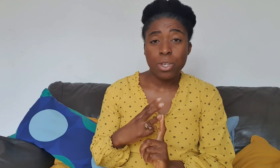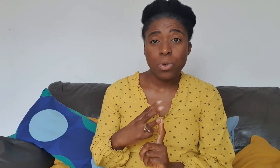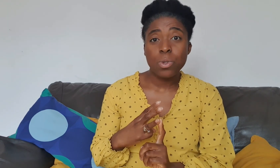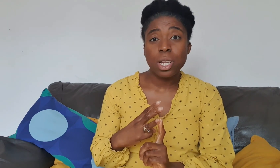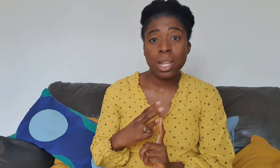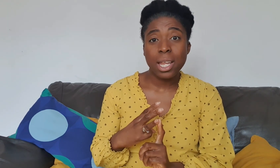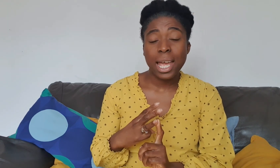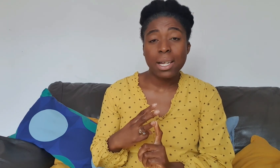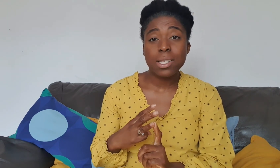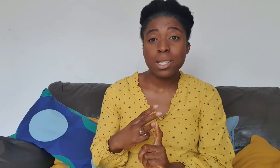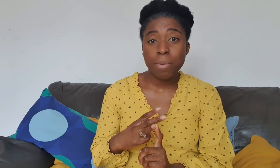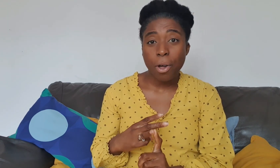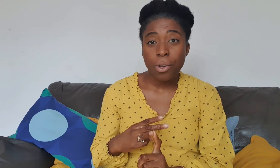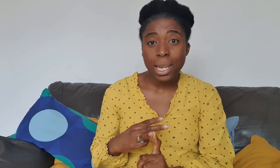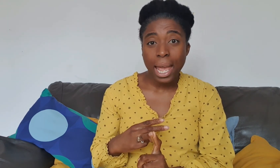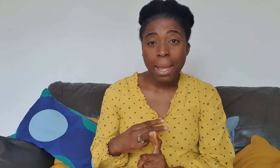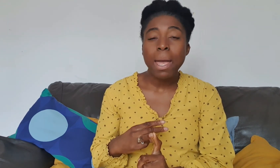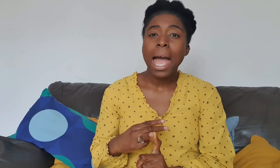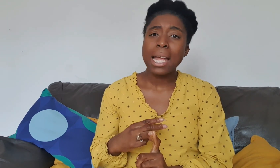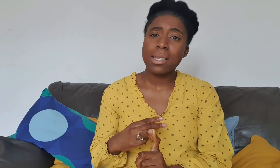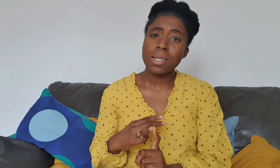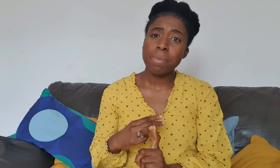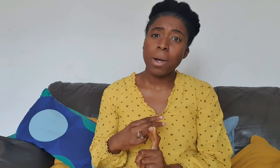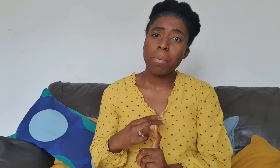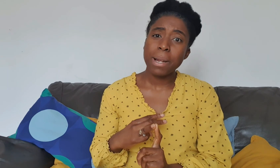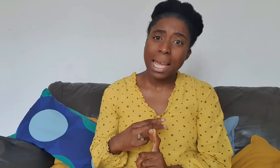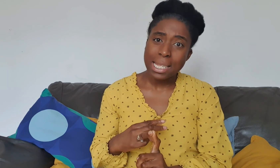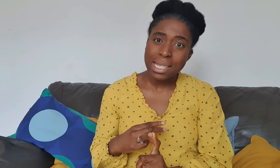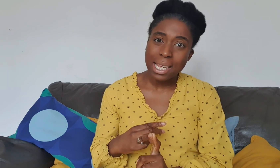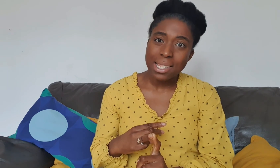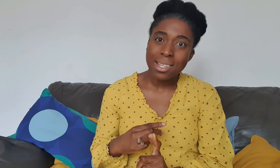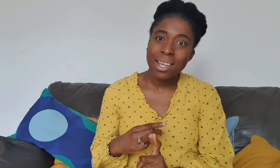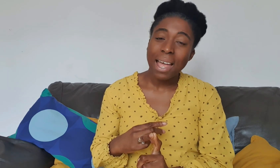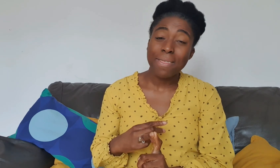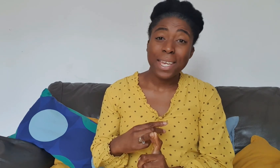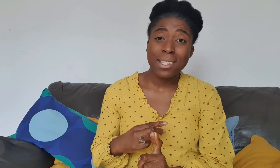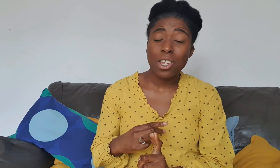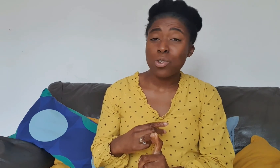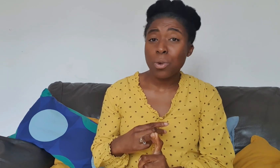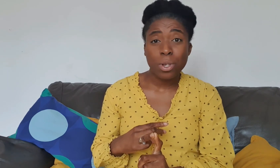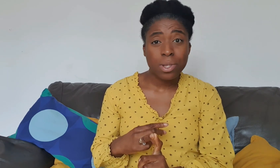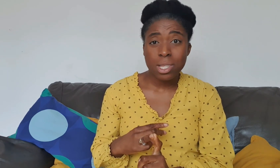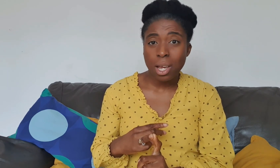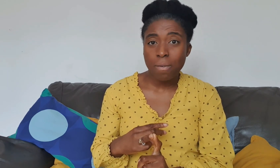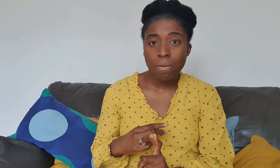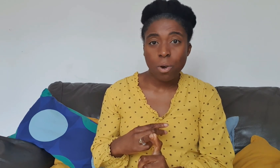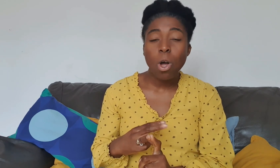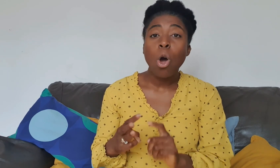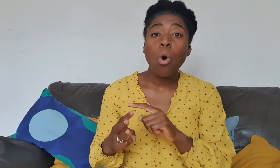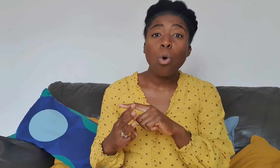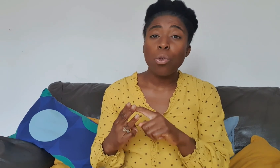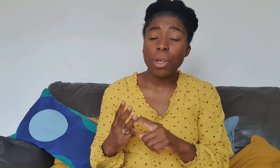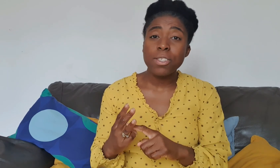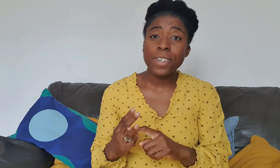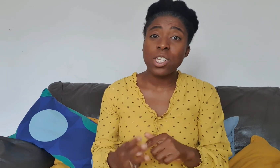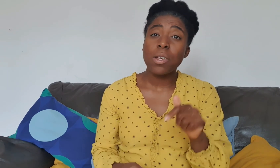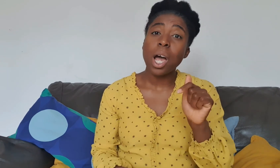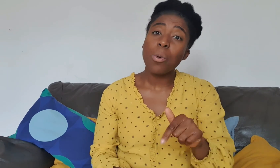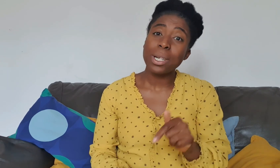to learn how to spell your name and to spell places and things that you don't know the sign for. All those videos I will link